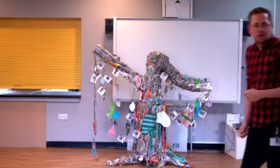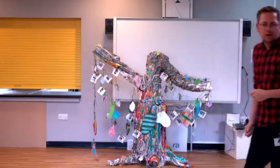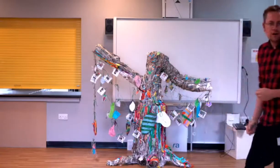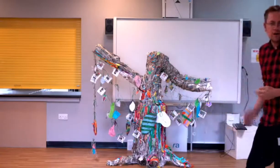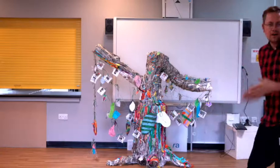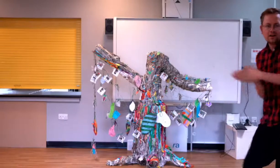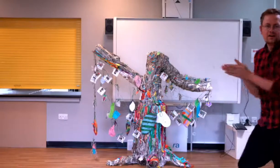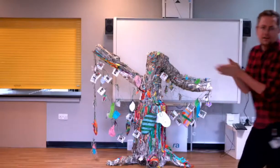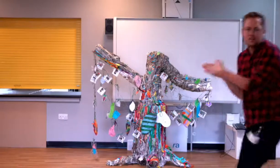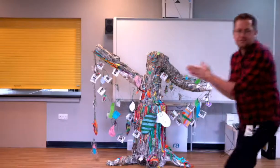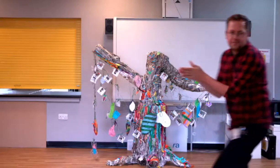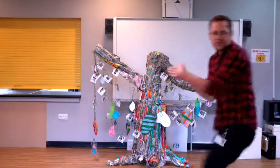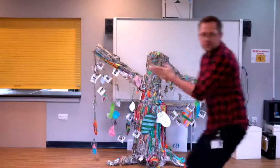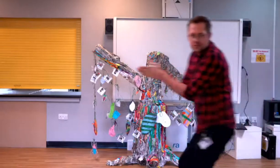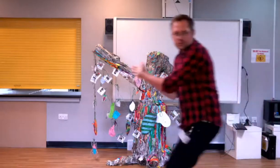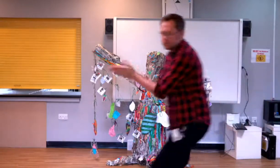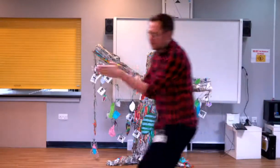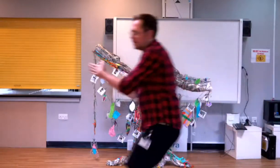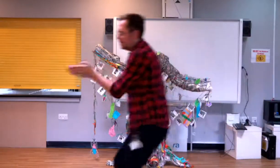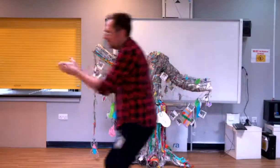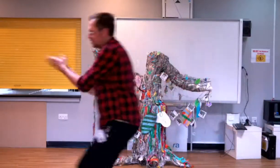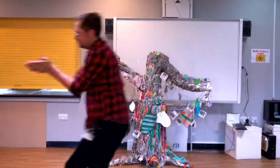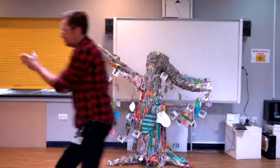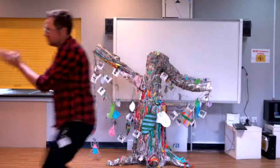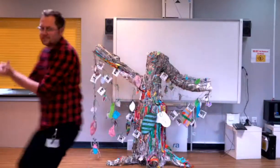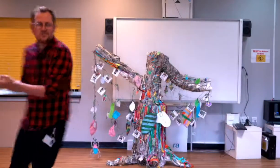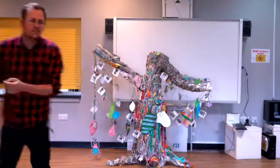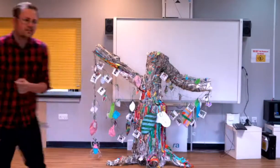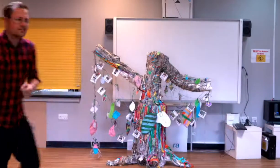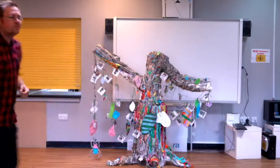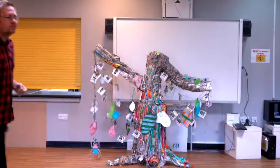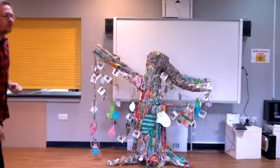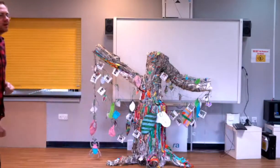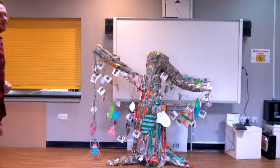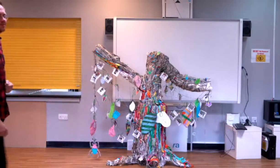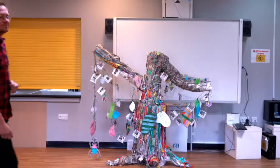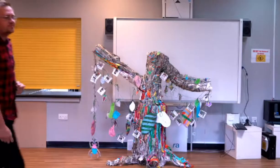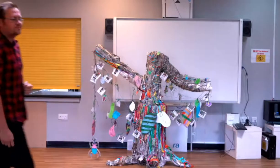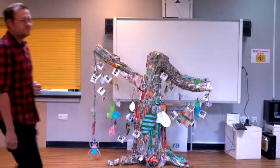Or a fish in the tree? What have we got?